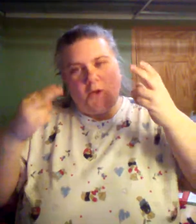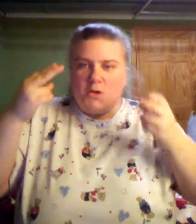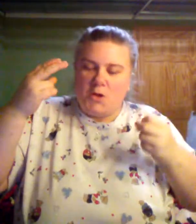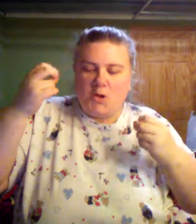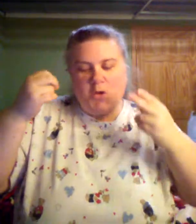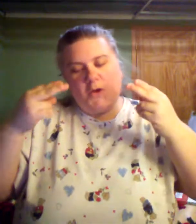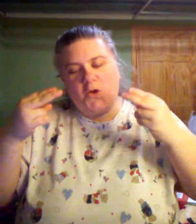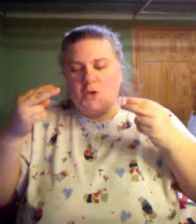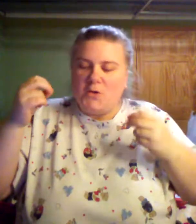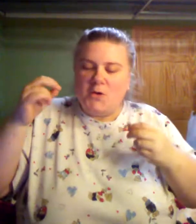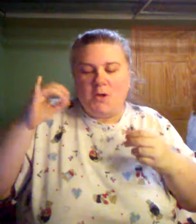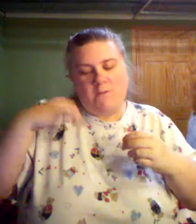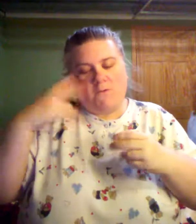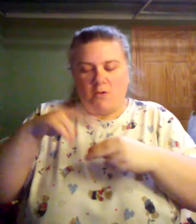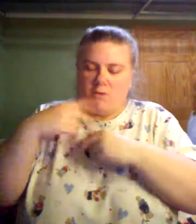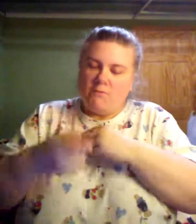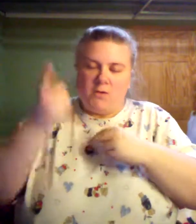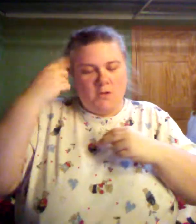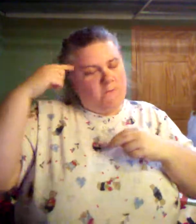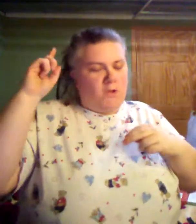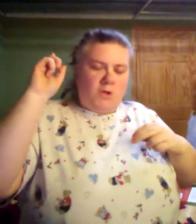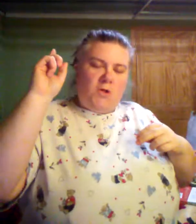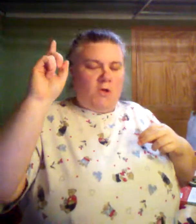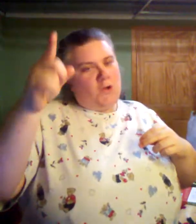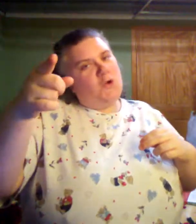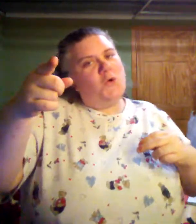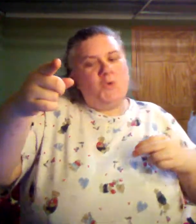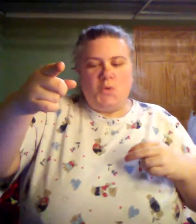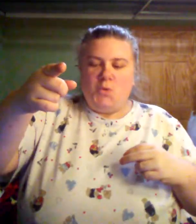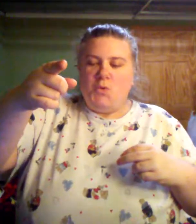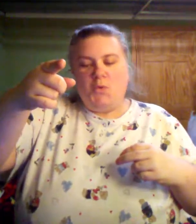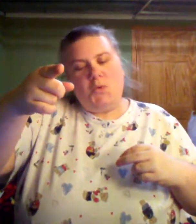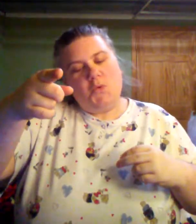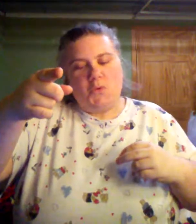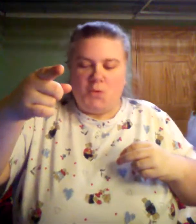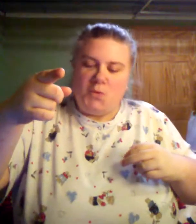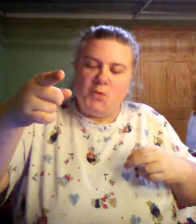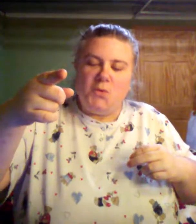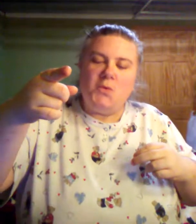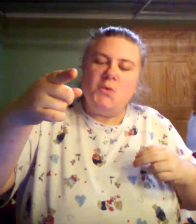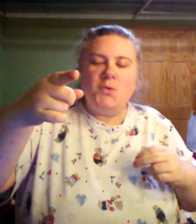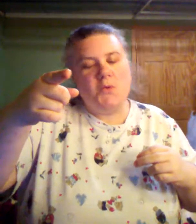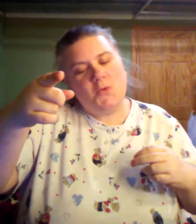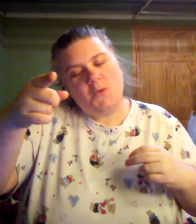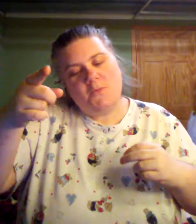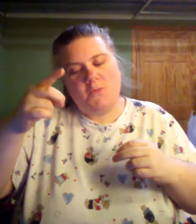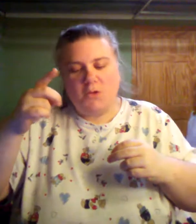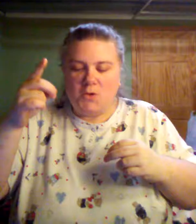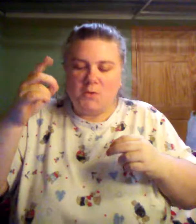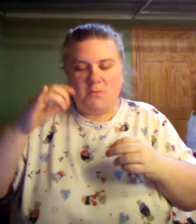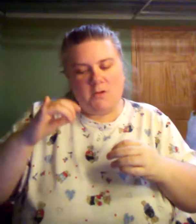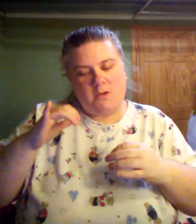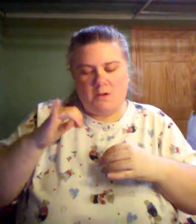Oh, oh, oh, oh, oh, oh, I'm falling